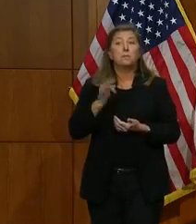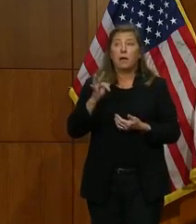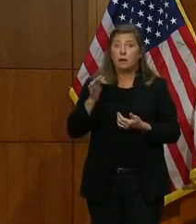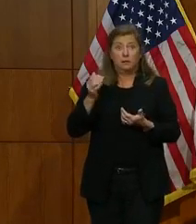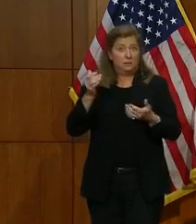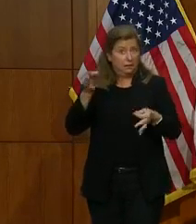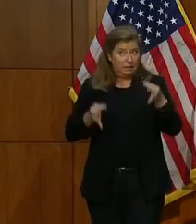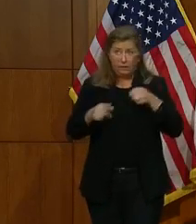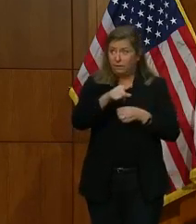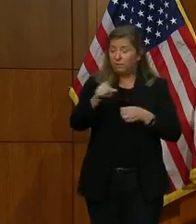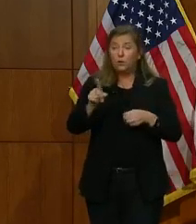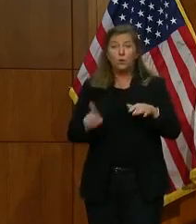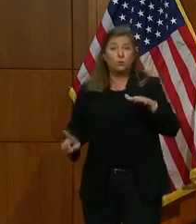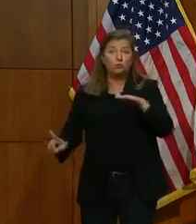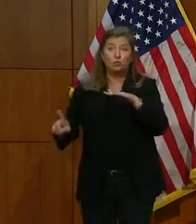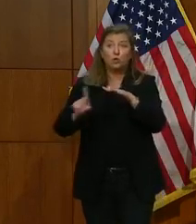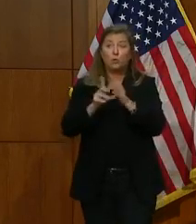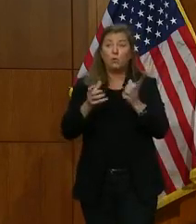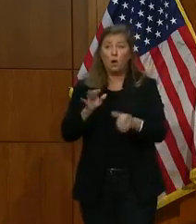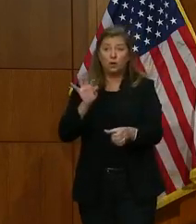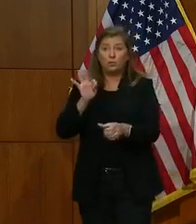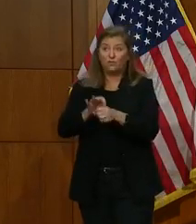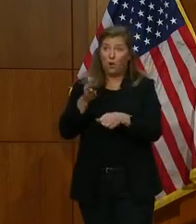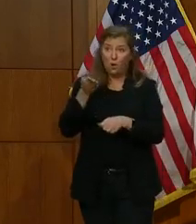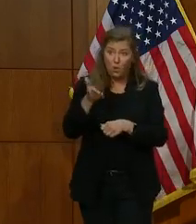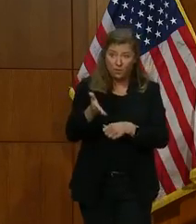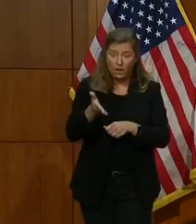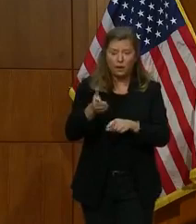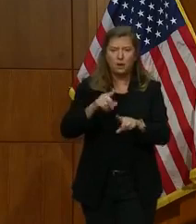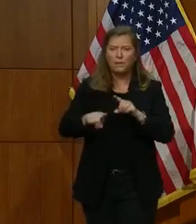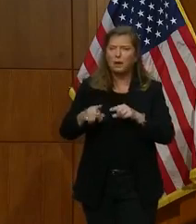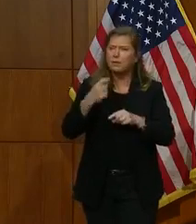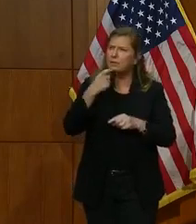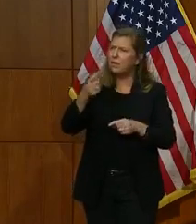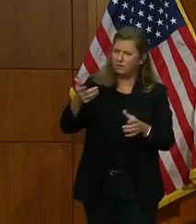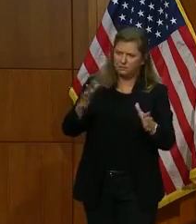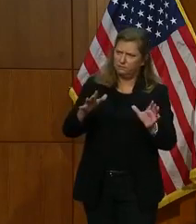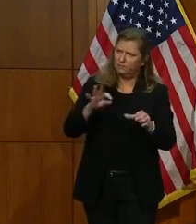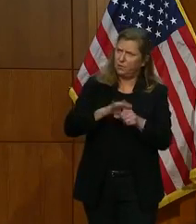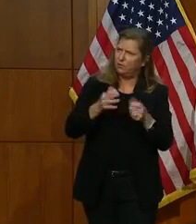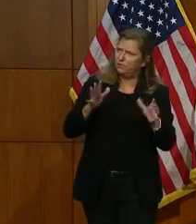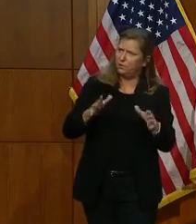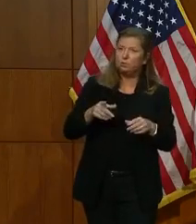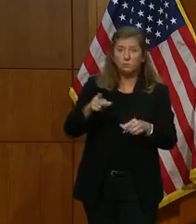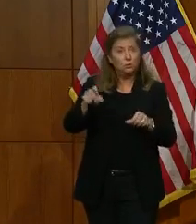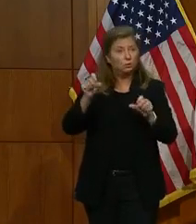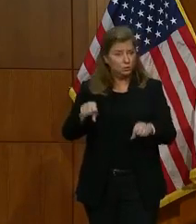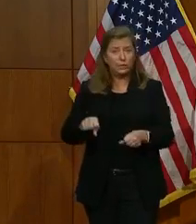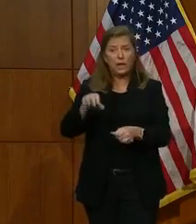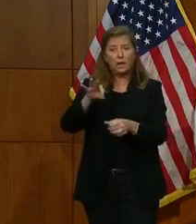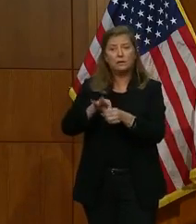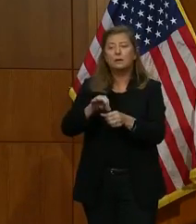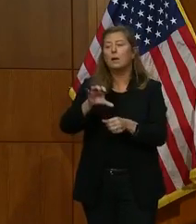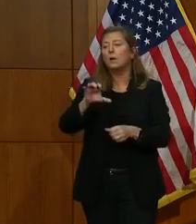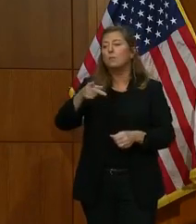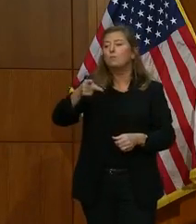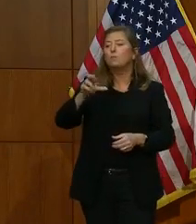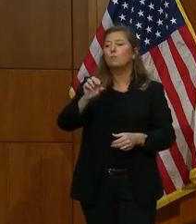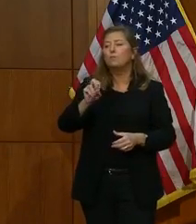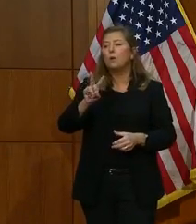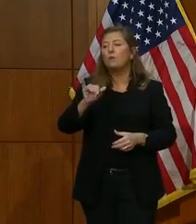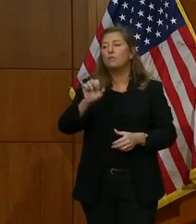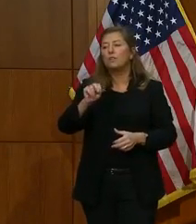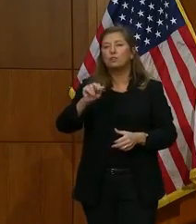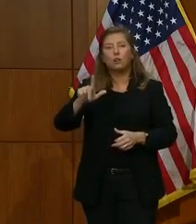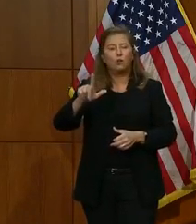who appears at the polling place and are told that they do have the option of casting a provisional ballot if they're certain that they